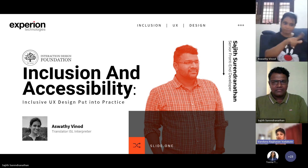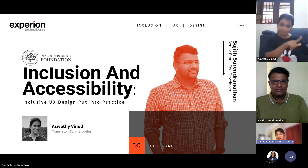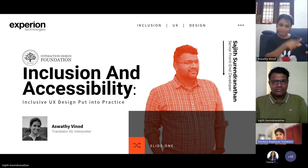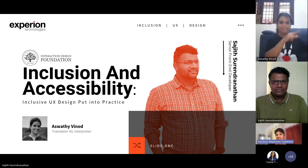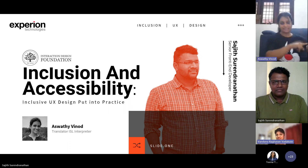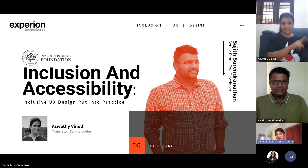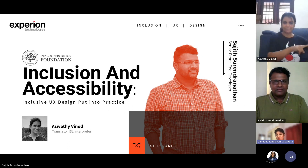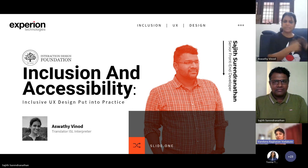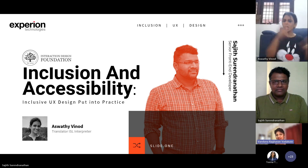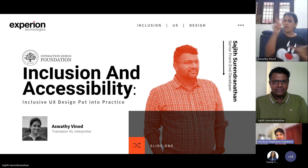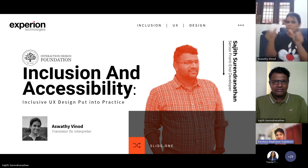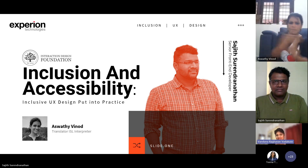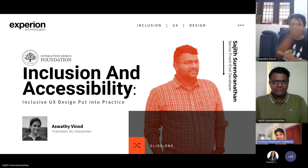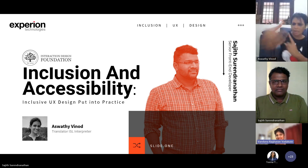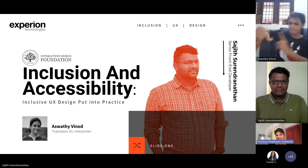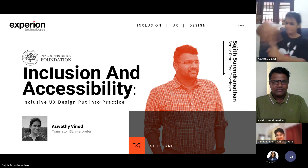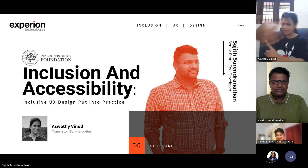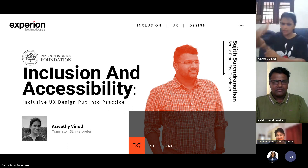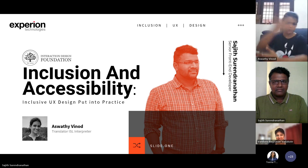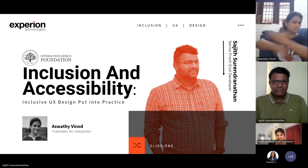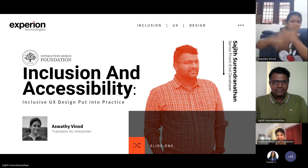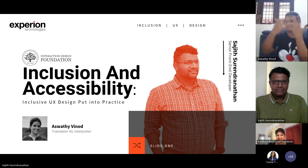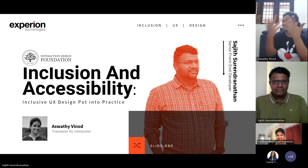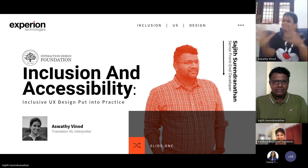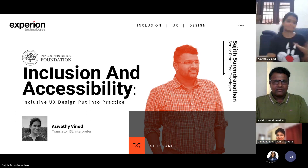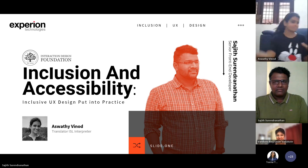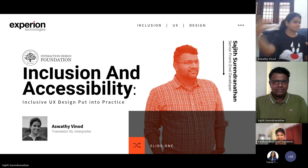of their abilities or backgrounds.